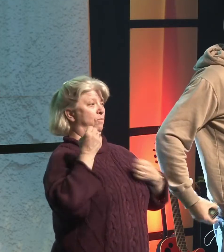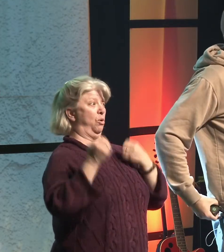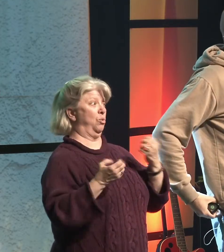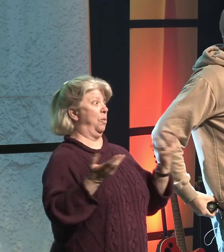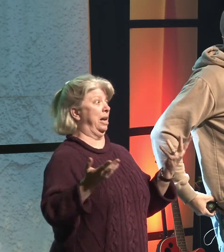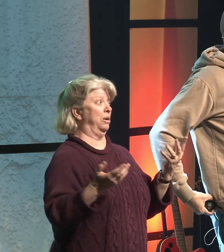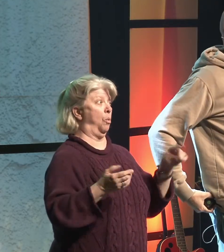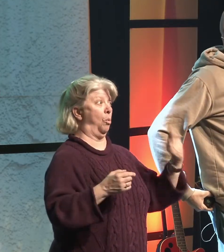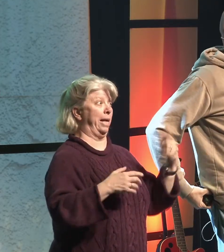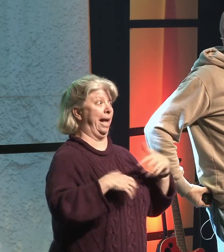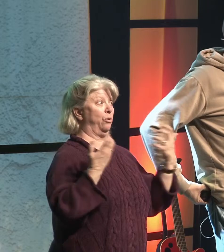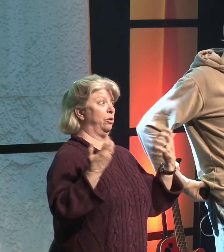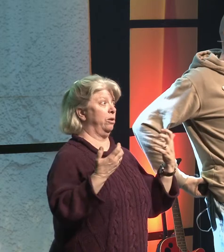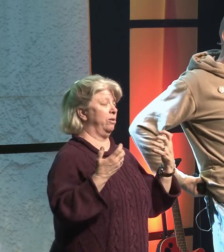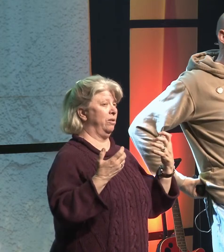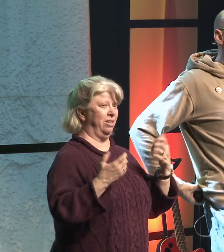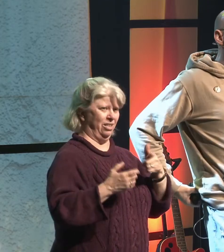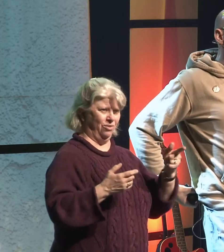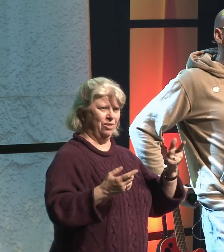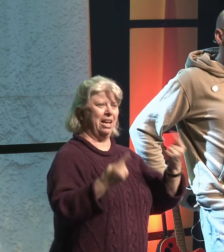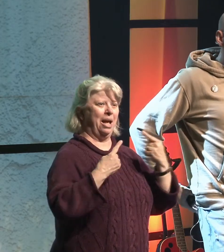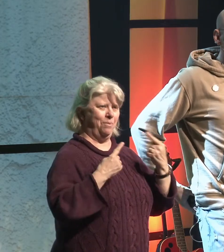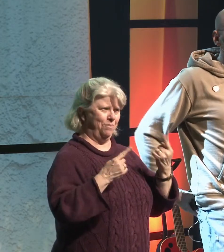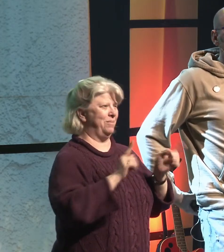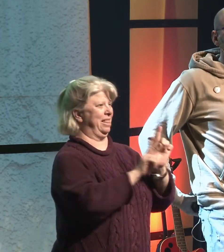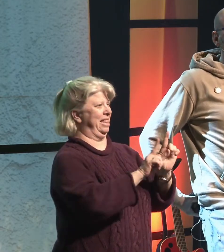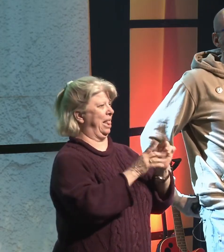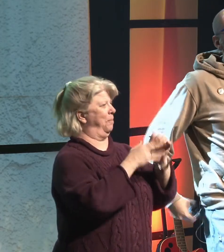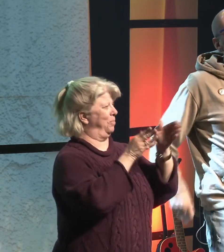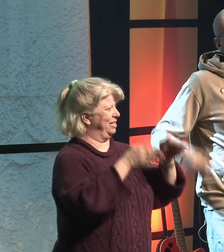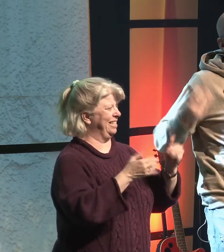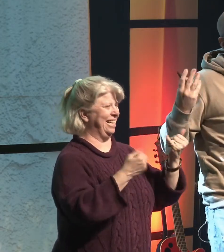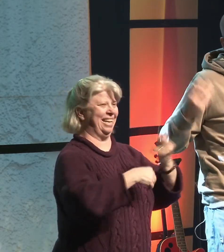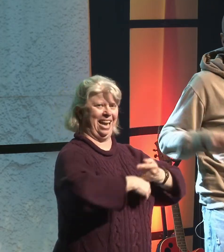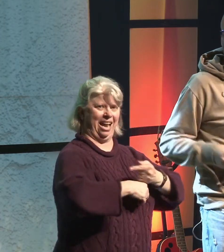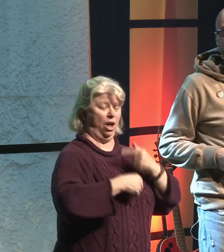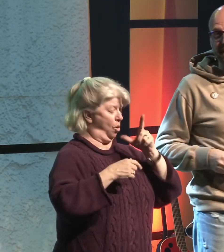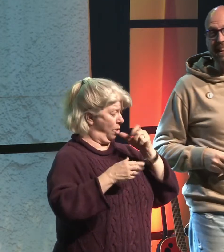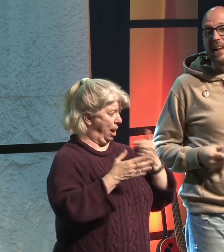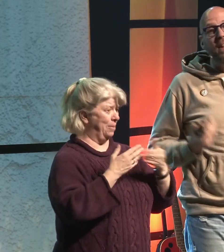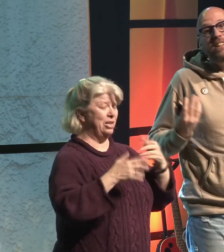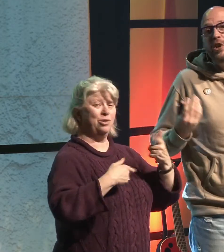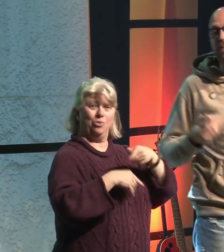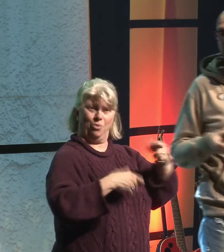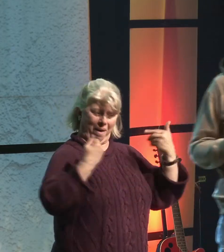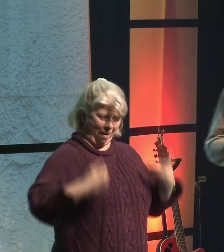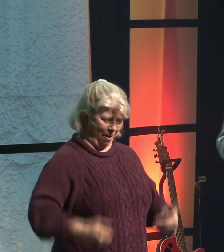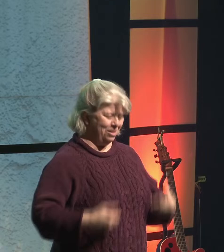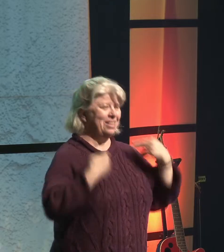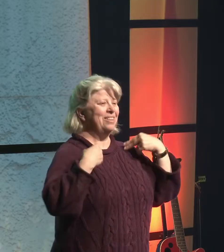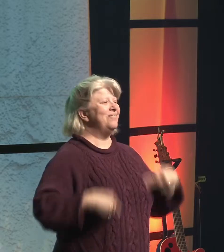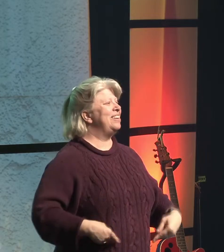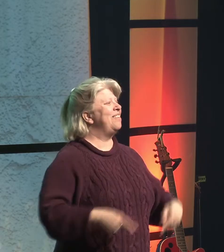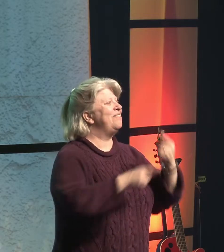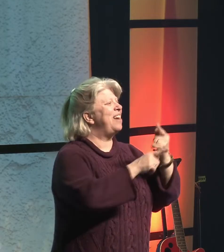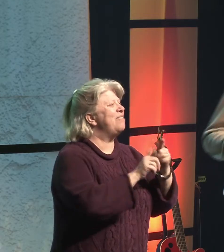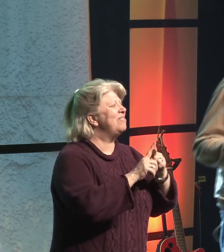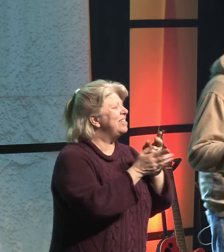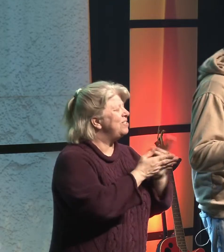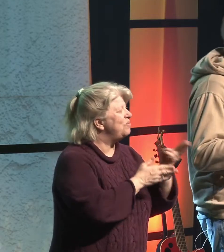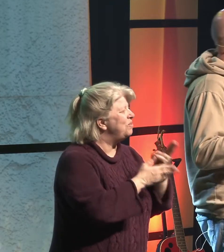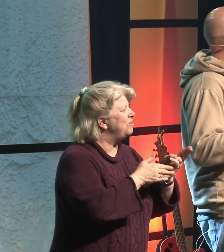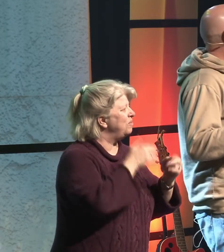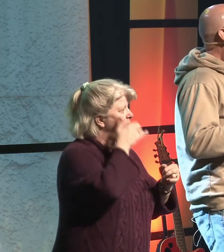anger? How many of y'all came with that person today? How many of y'all are that person? It's human, we are, right? But here's the truth of